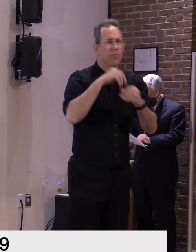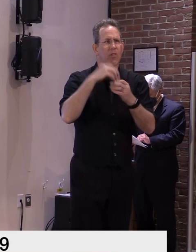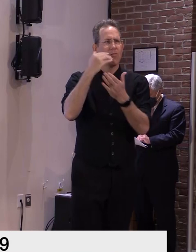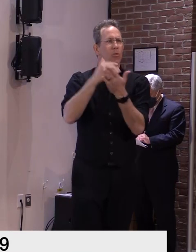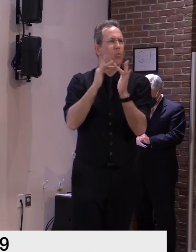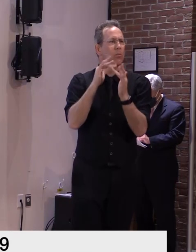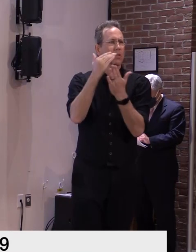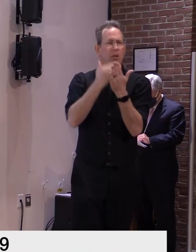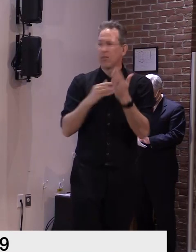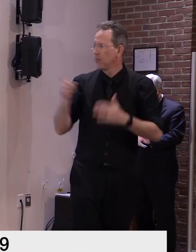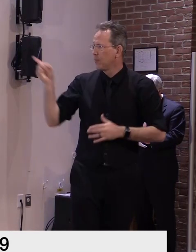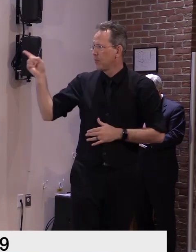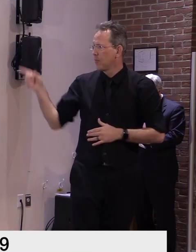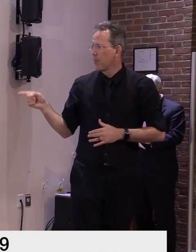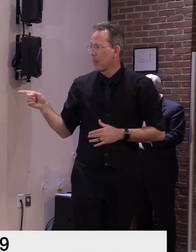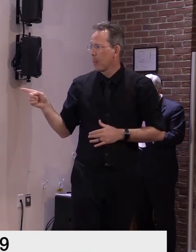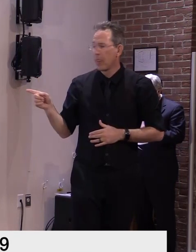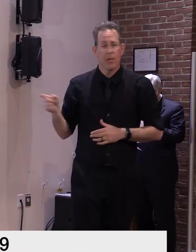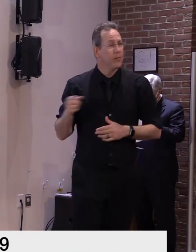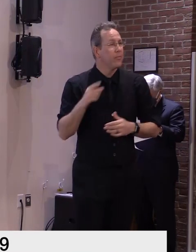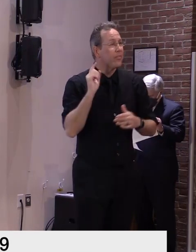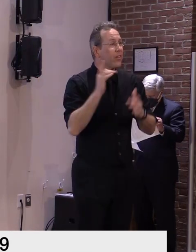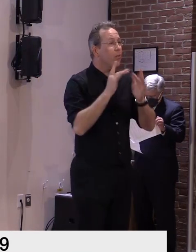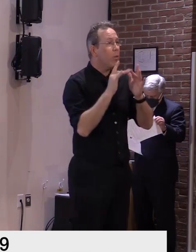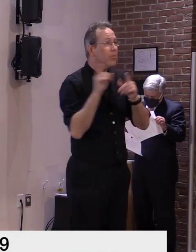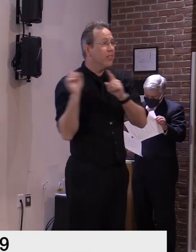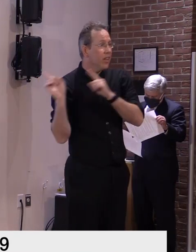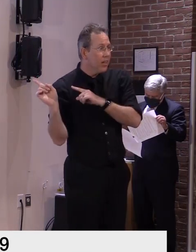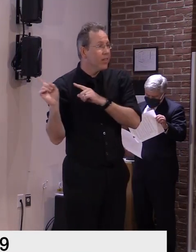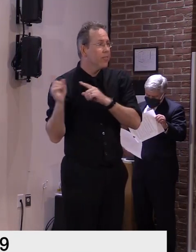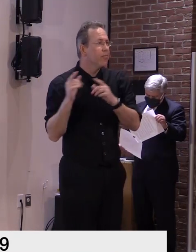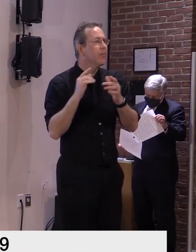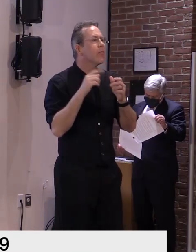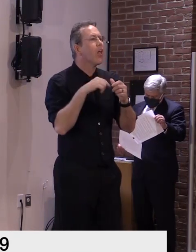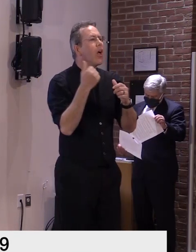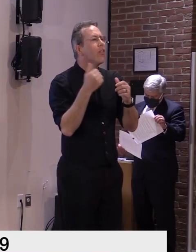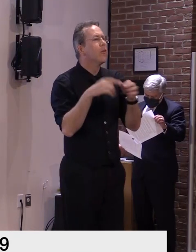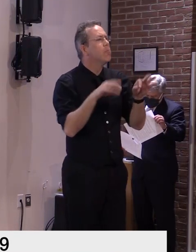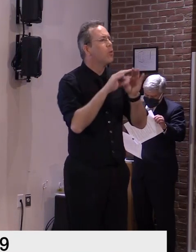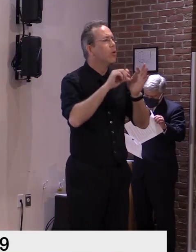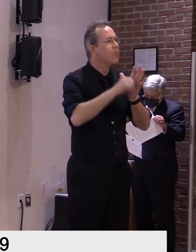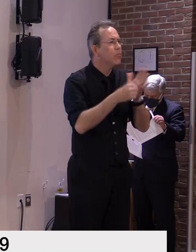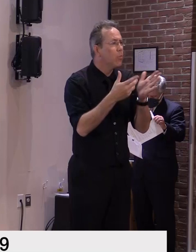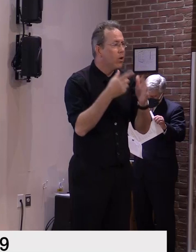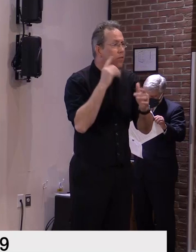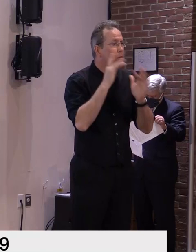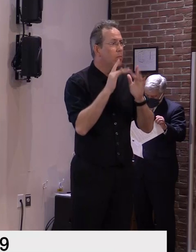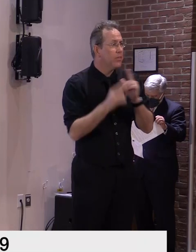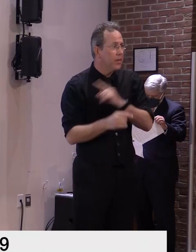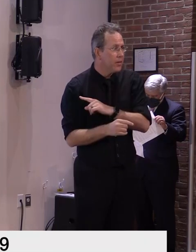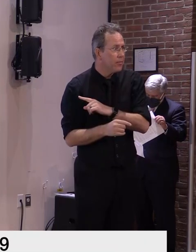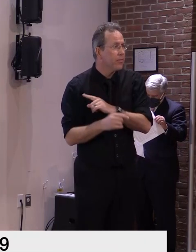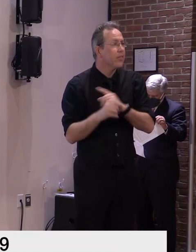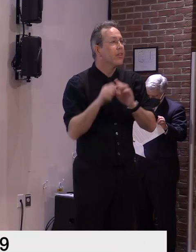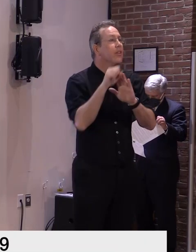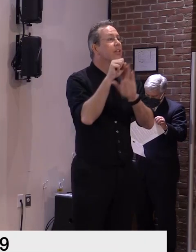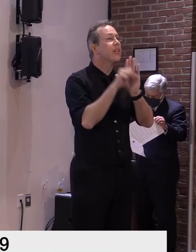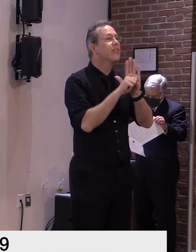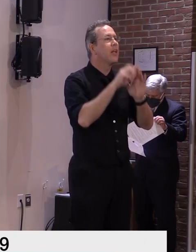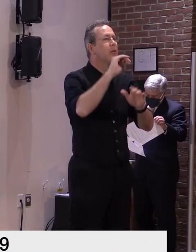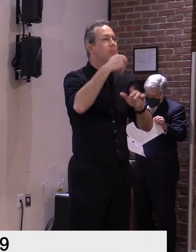there. And then if you go to the next slide, another important feature is a state map that is really critical